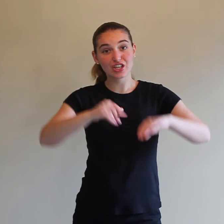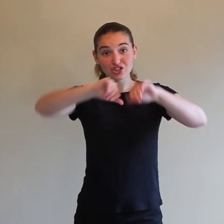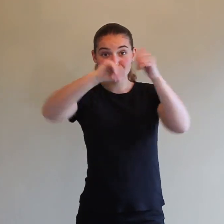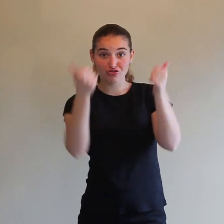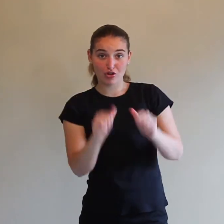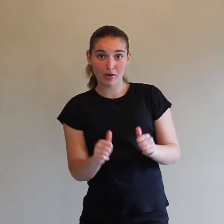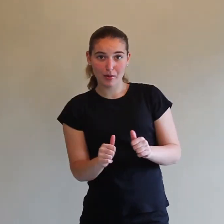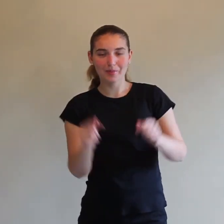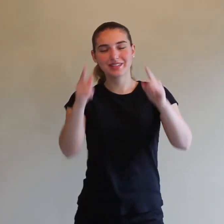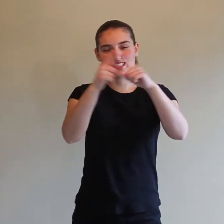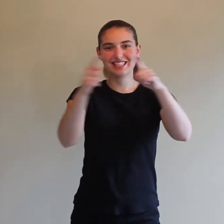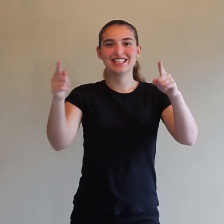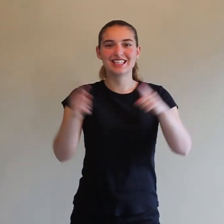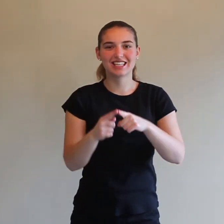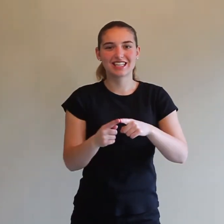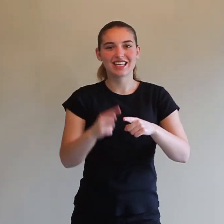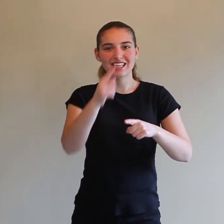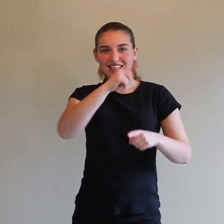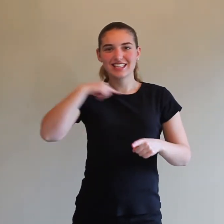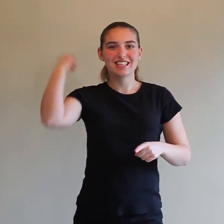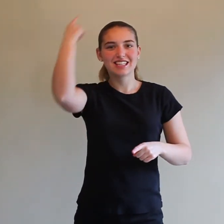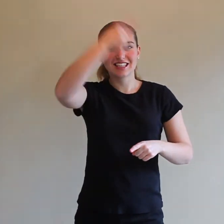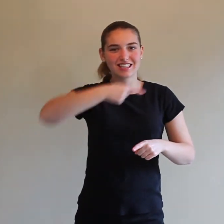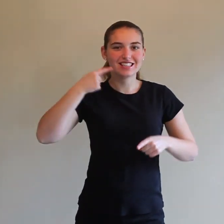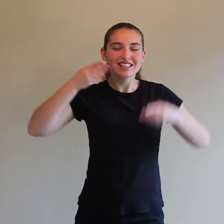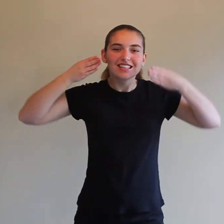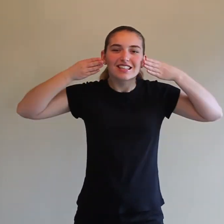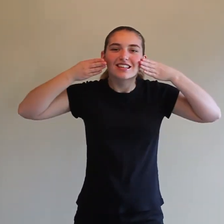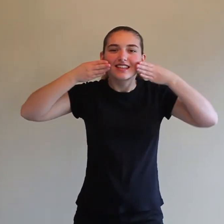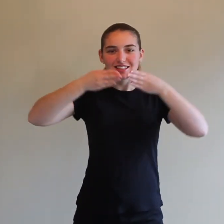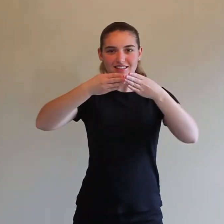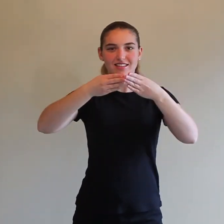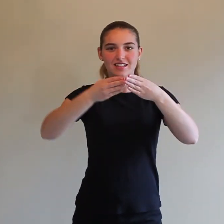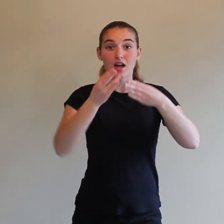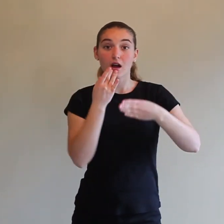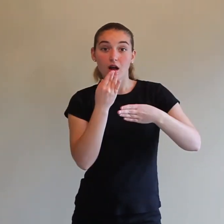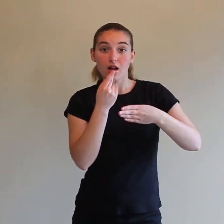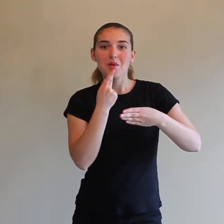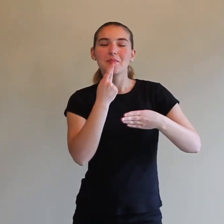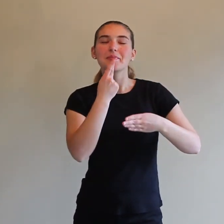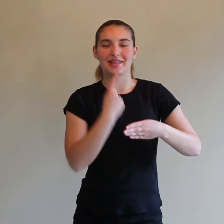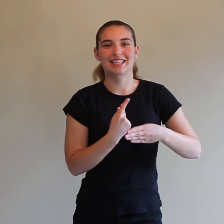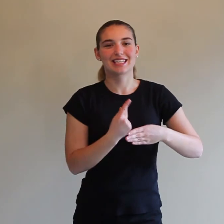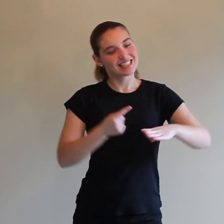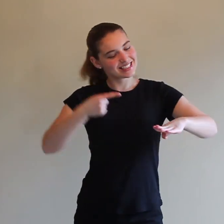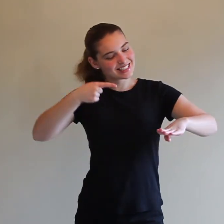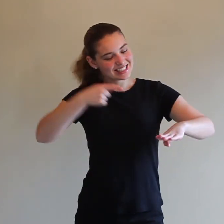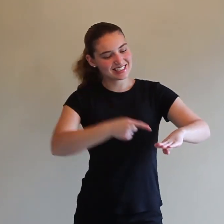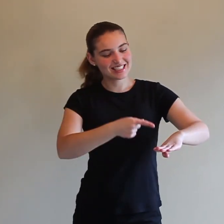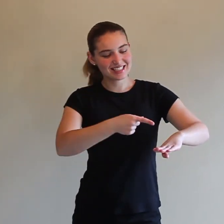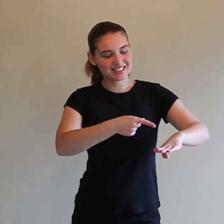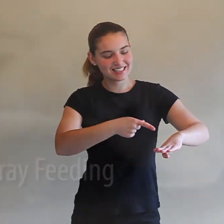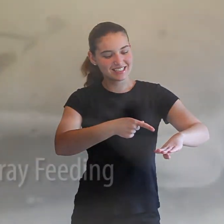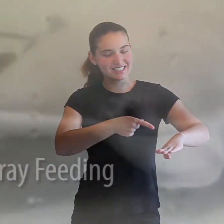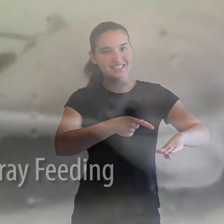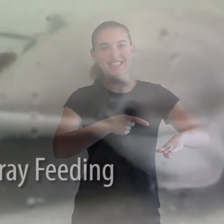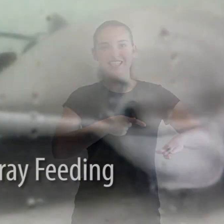in diameter. They are diamond-shaped with a pointed snout and have a pinkish color to their skin.